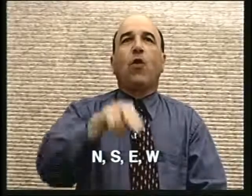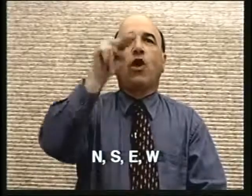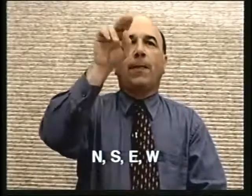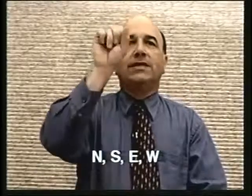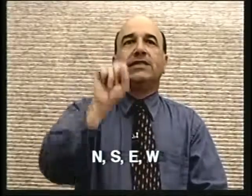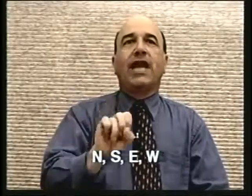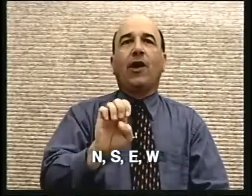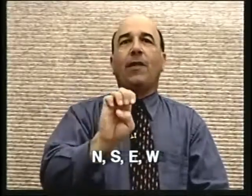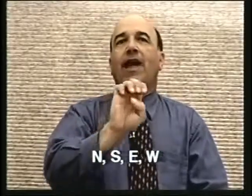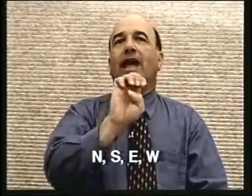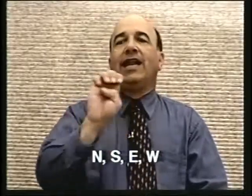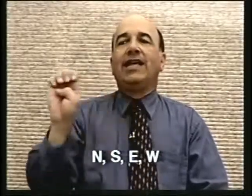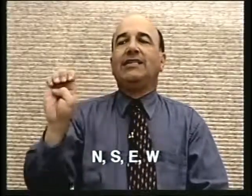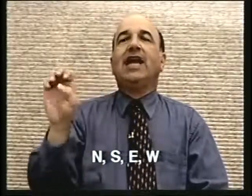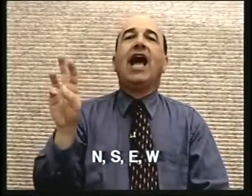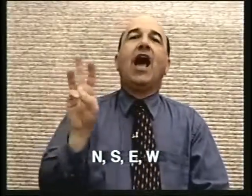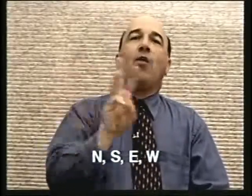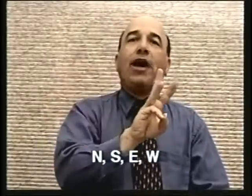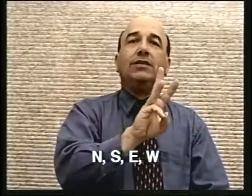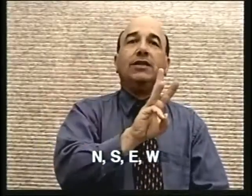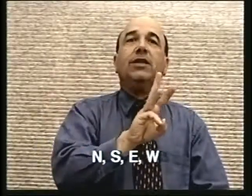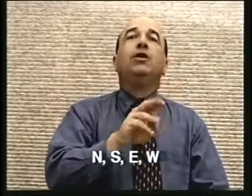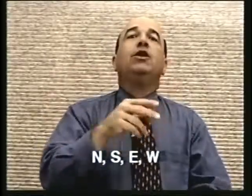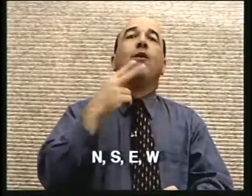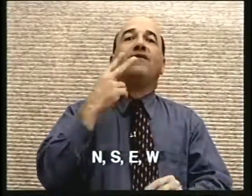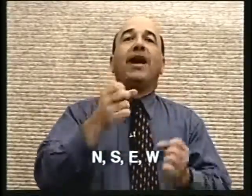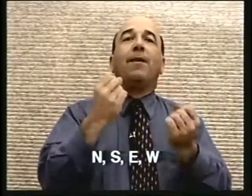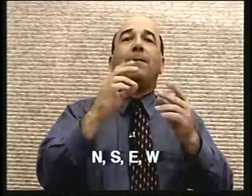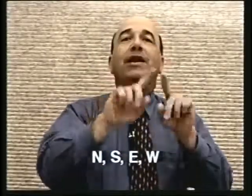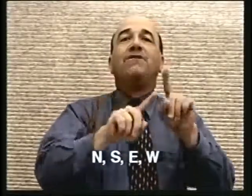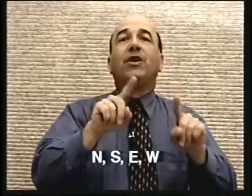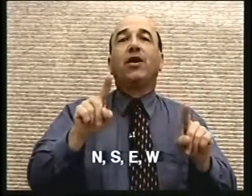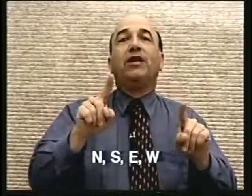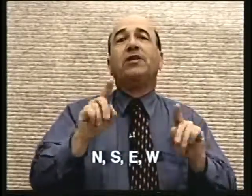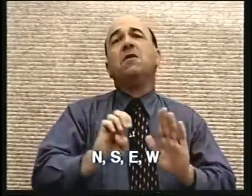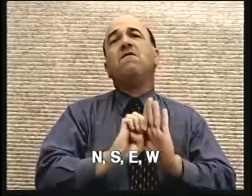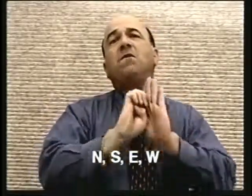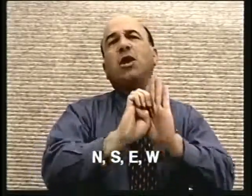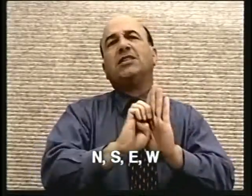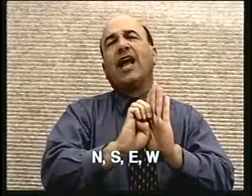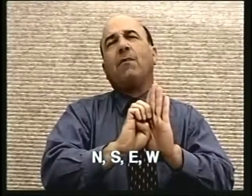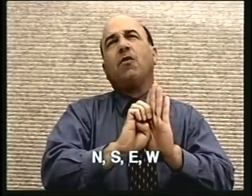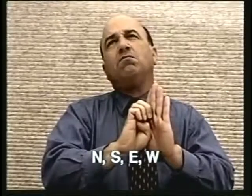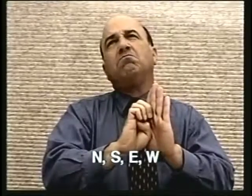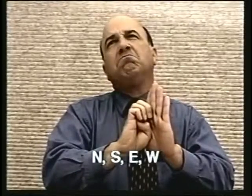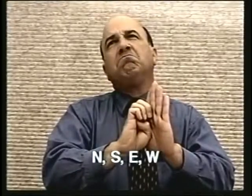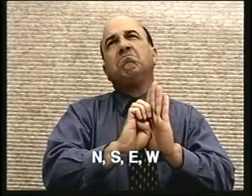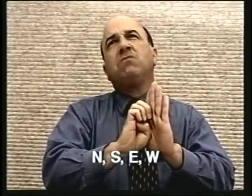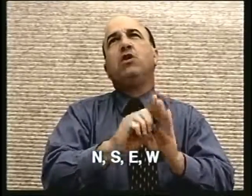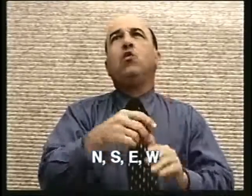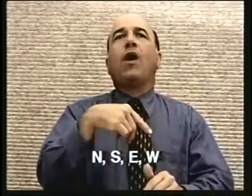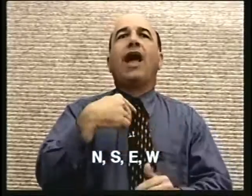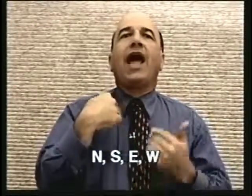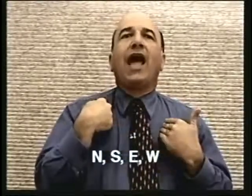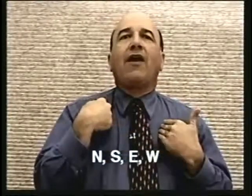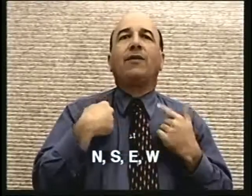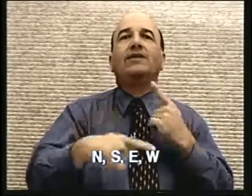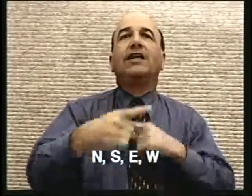North, south, and east, and west. You will find many variations. For example, you will have the sign